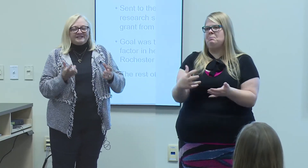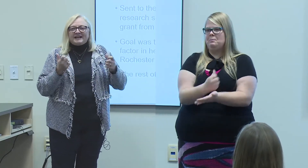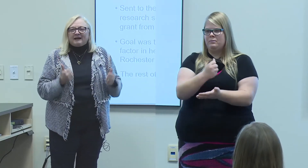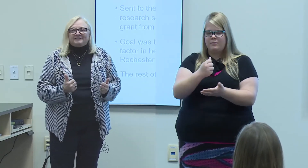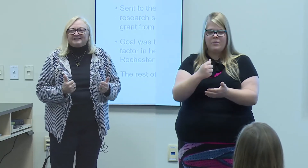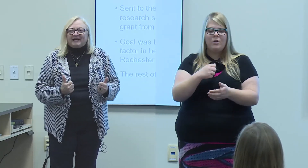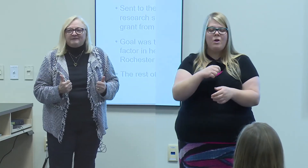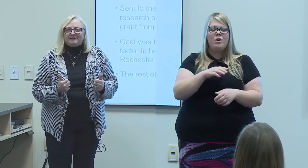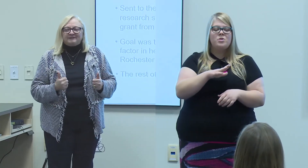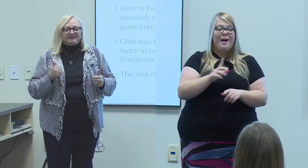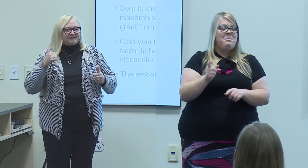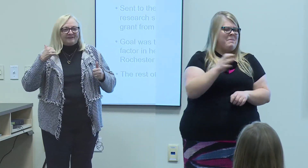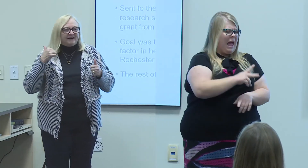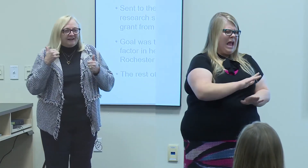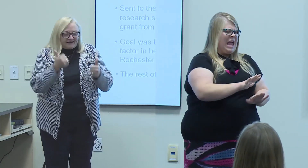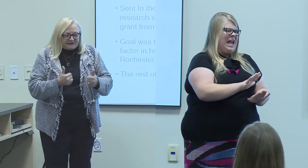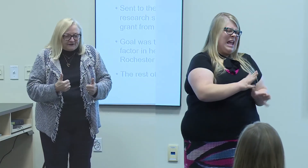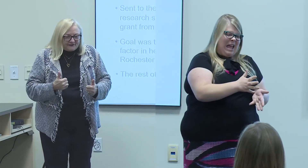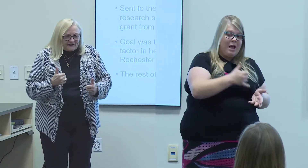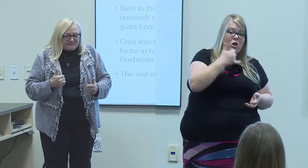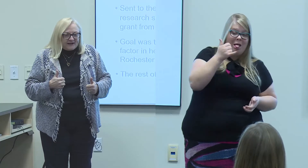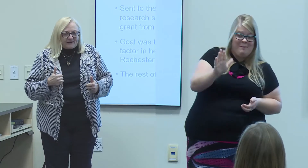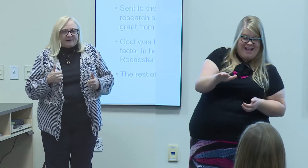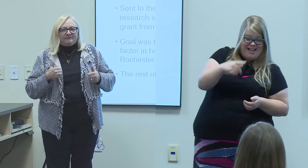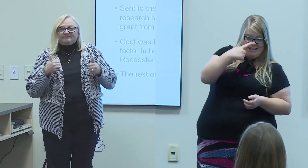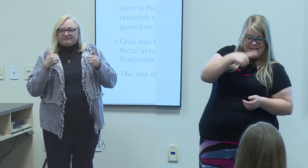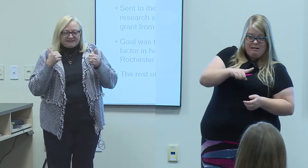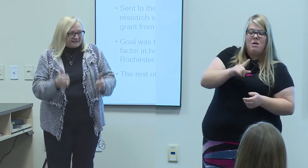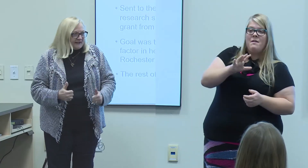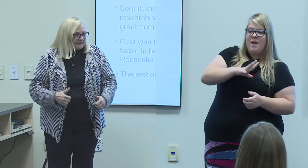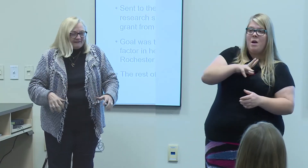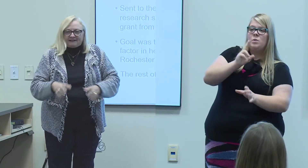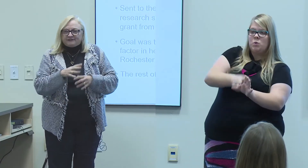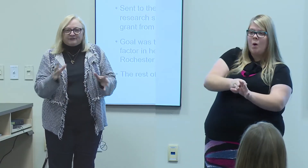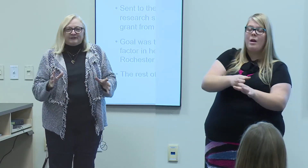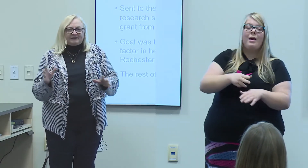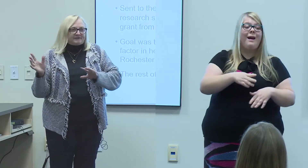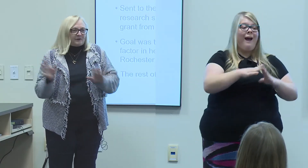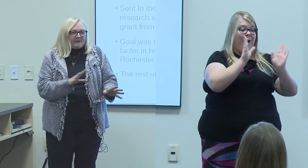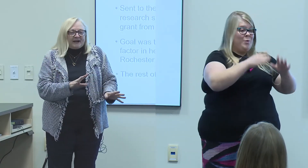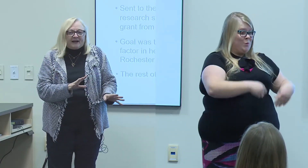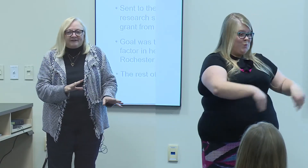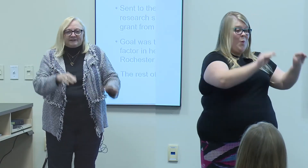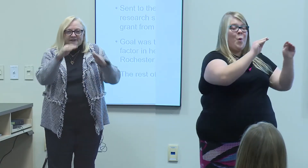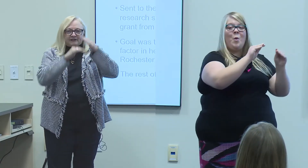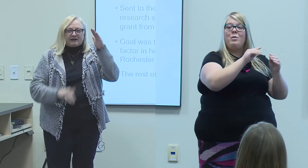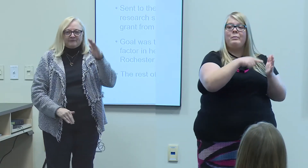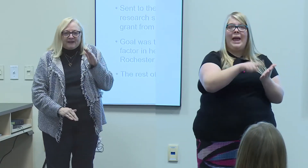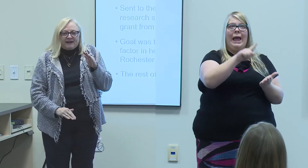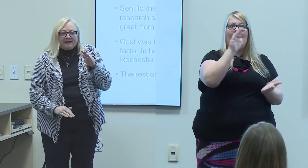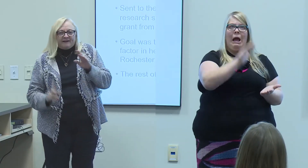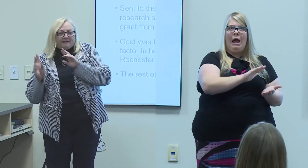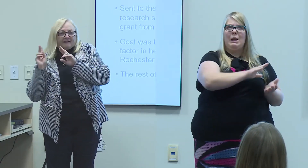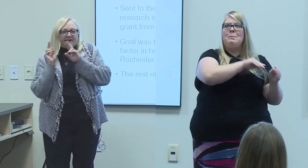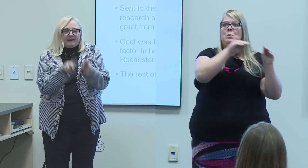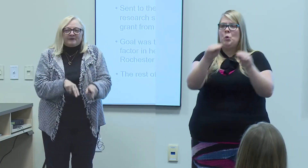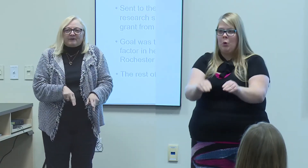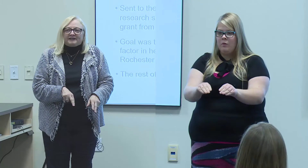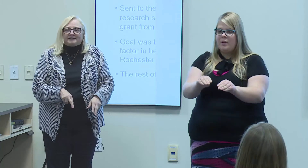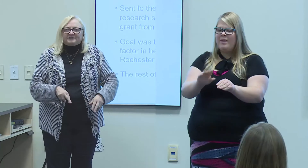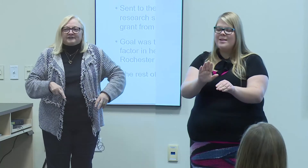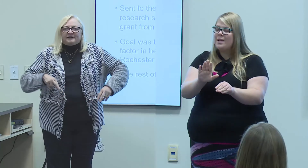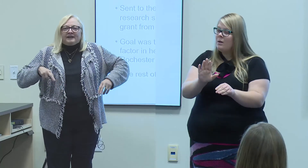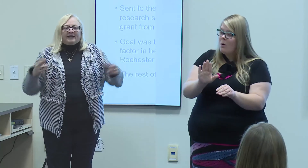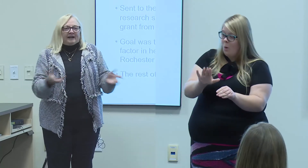change, now is the time to do it. So I called the guy back up. We decided I'd do it. I sold my house. I took a cut in pay. I came